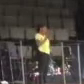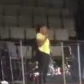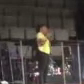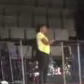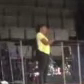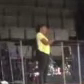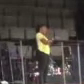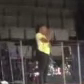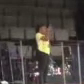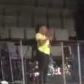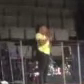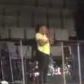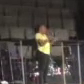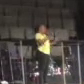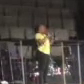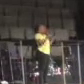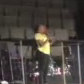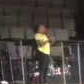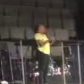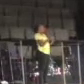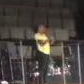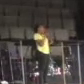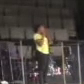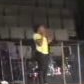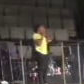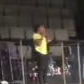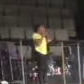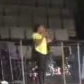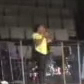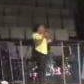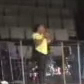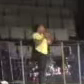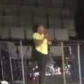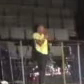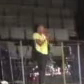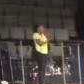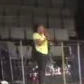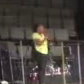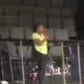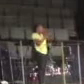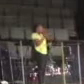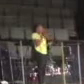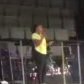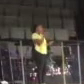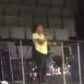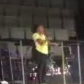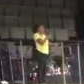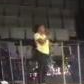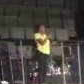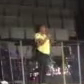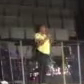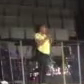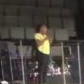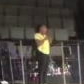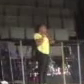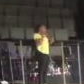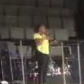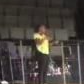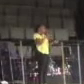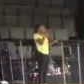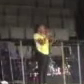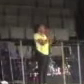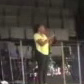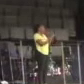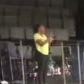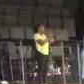awe. They were like, what is this authority and power that he commands this unclean spirit to come out? People of